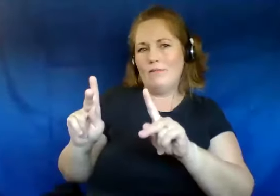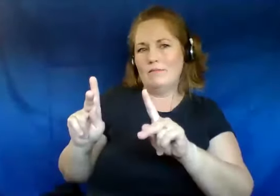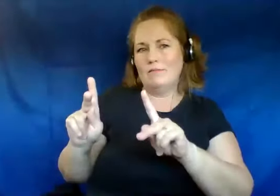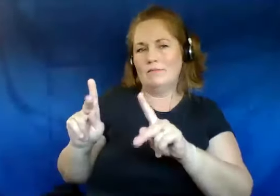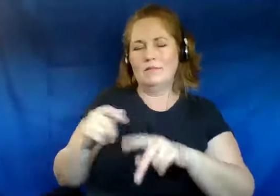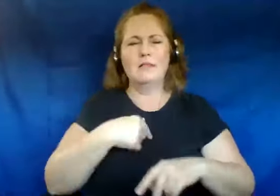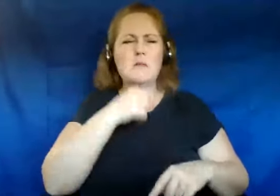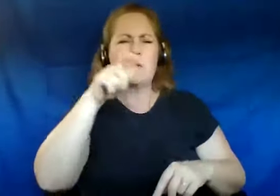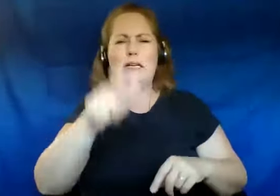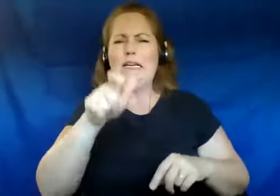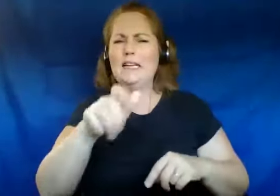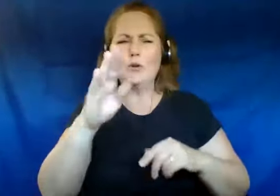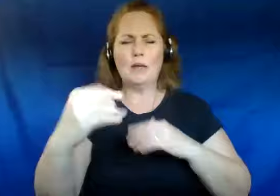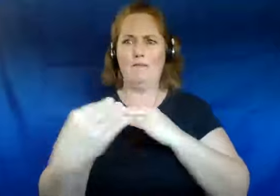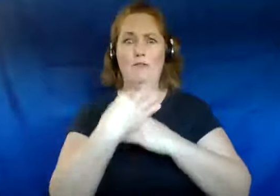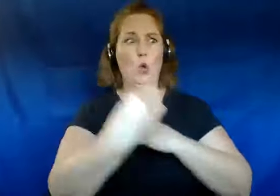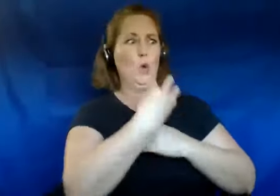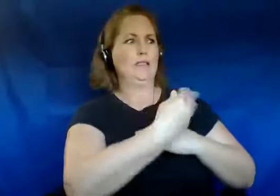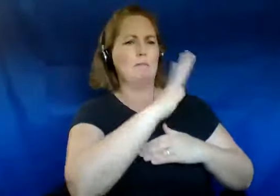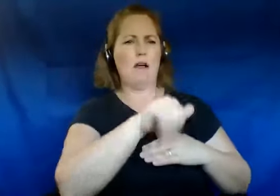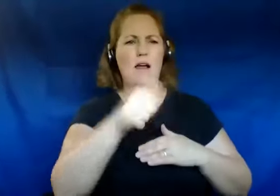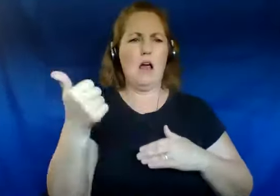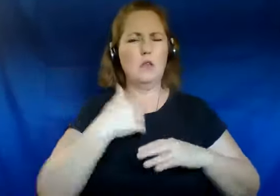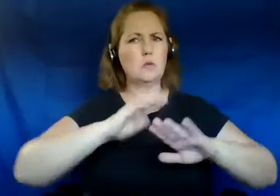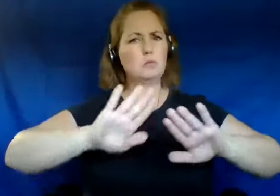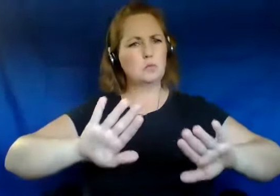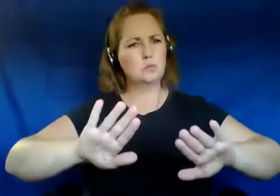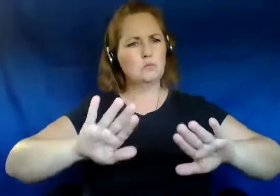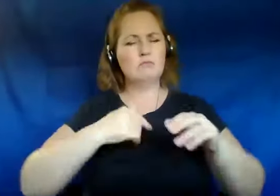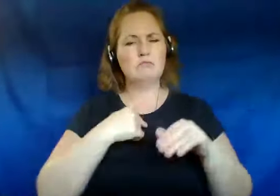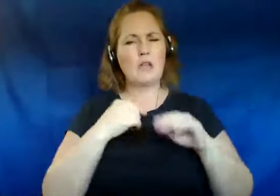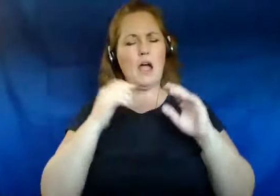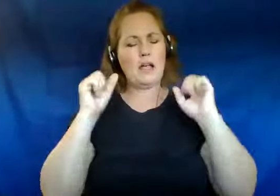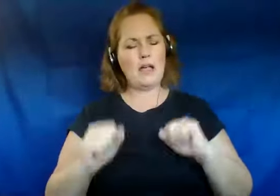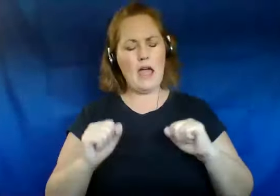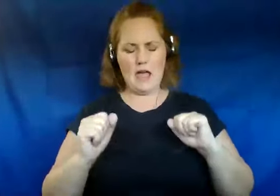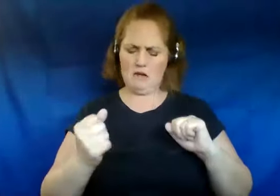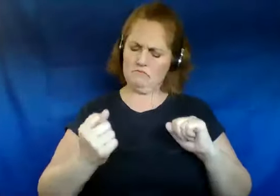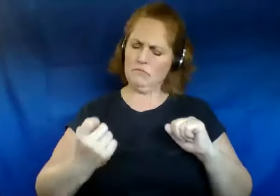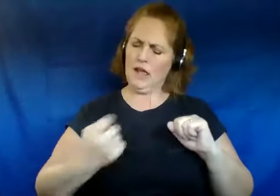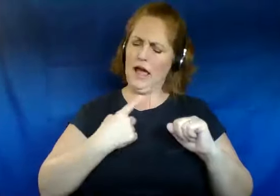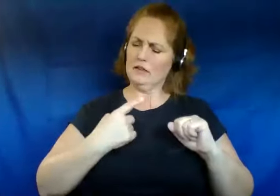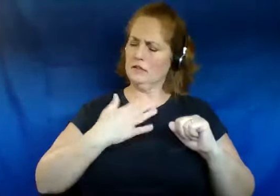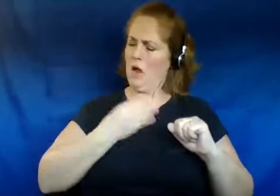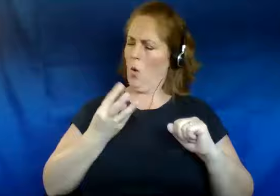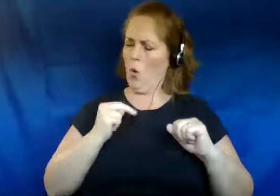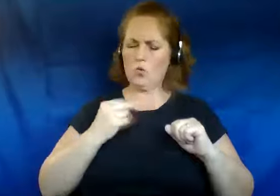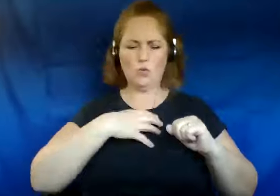need not be influenced by others, for I am free to consult my own wishes and